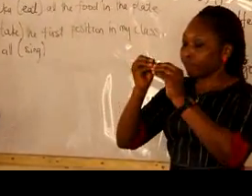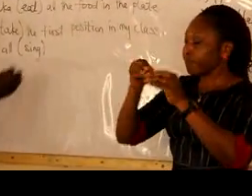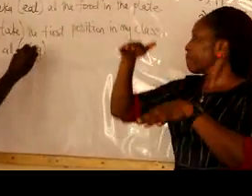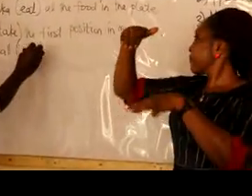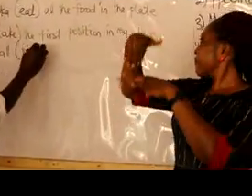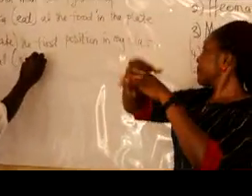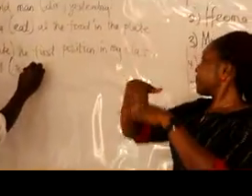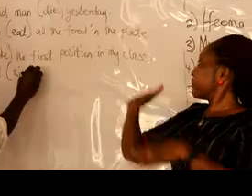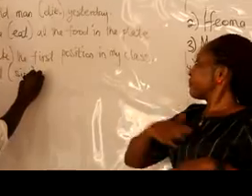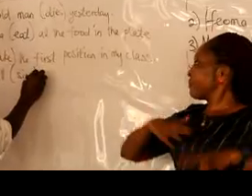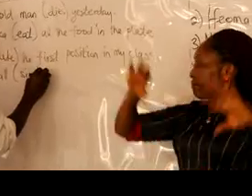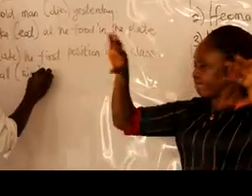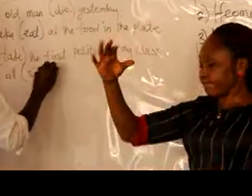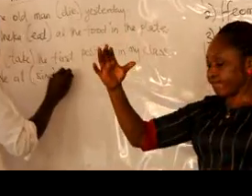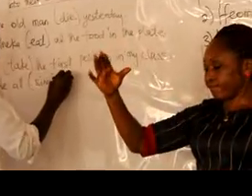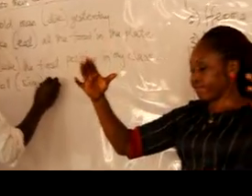in this church